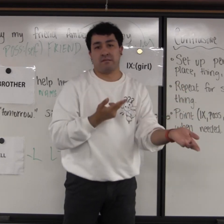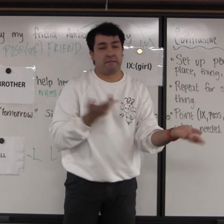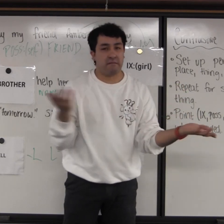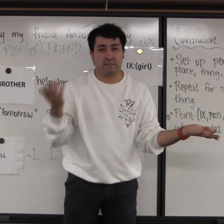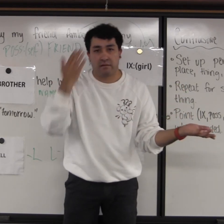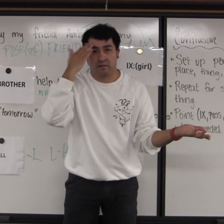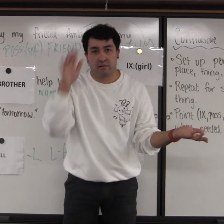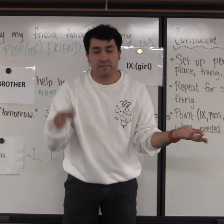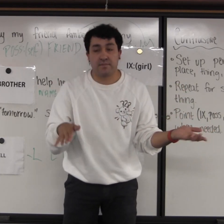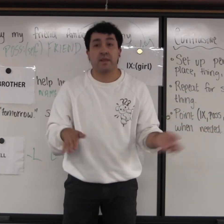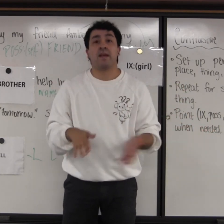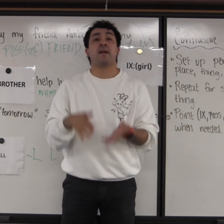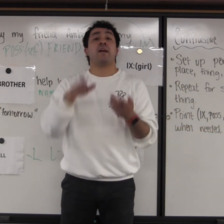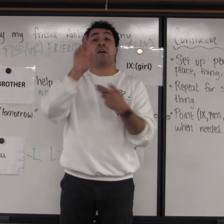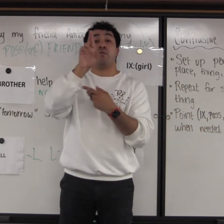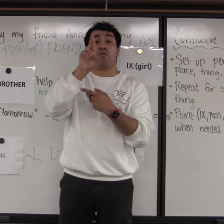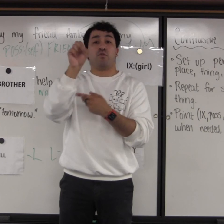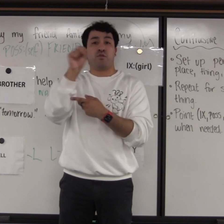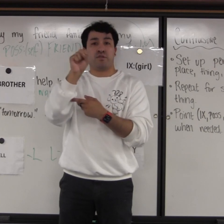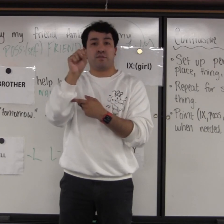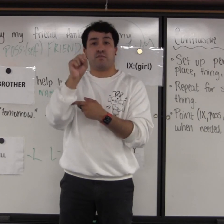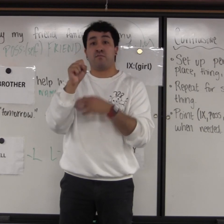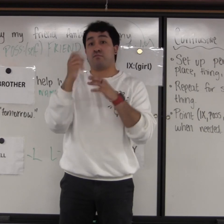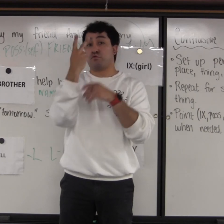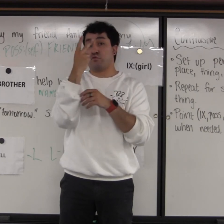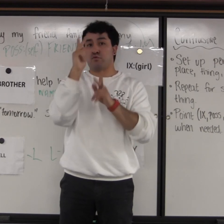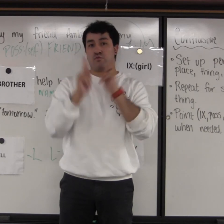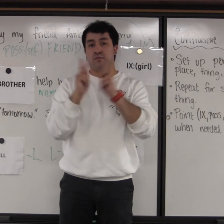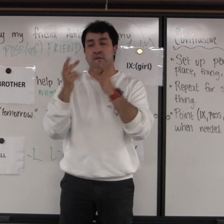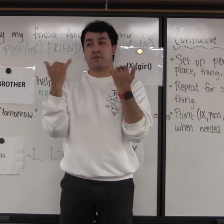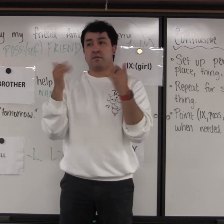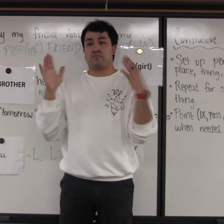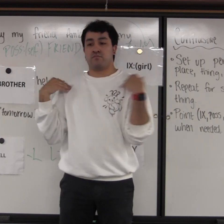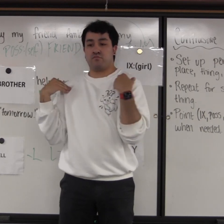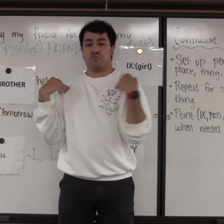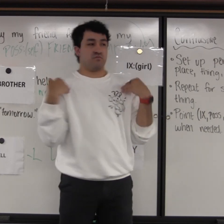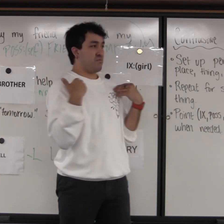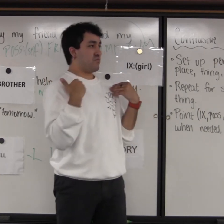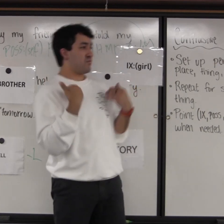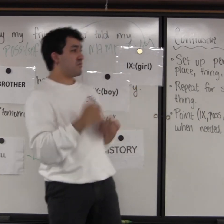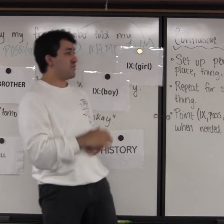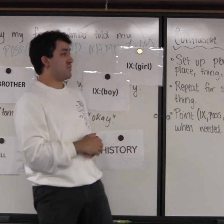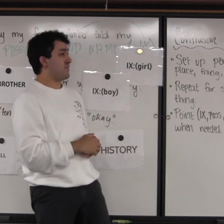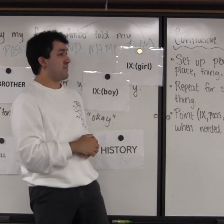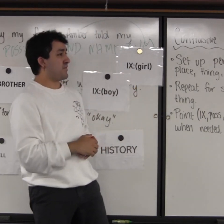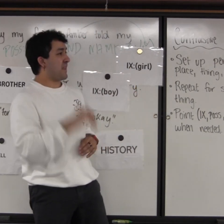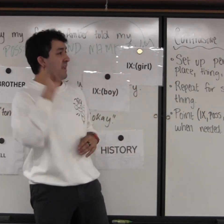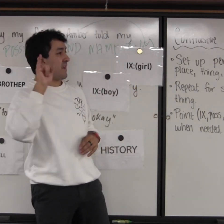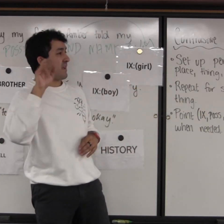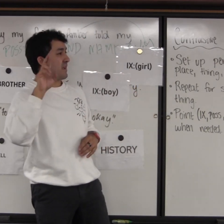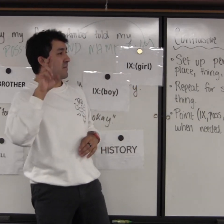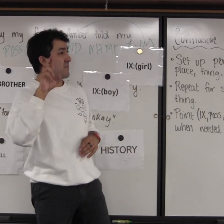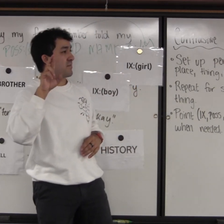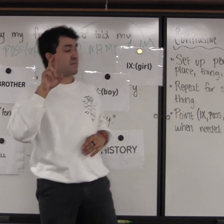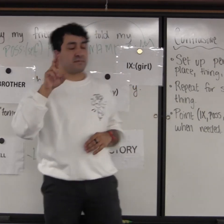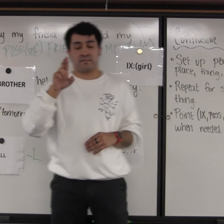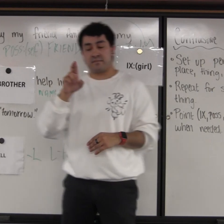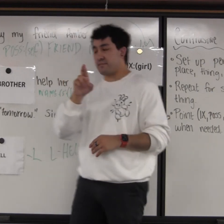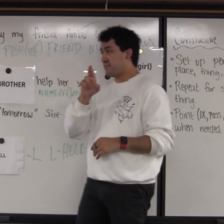the flowers, the bow ties, I don't know. Right? When you're role shifting, there's two people you're going to be role shifting in, but when you're role shifting and